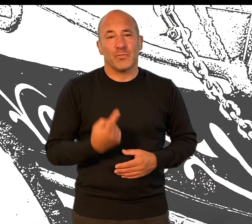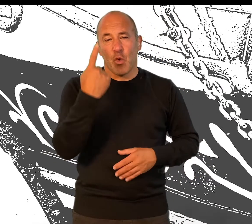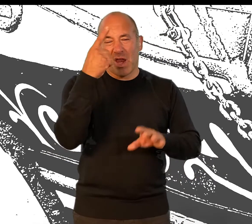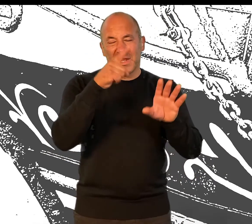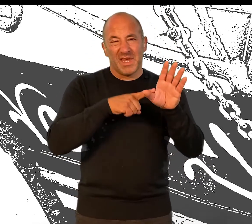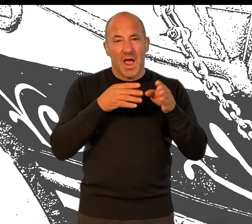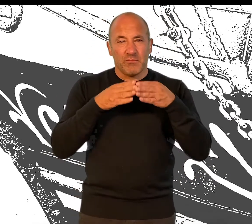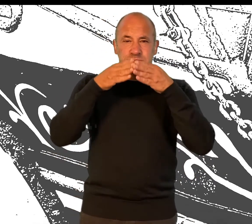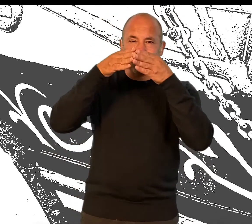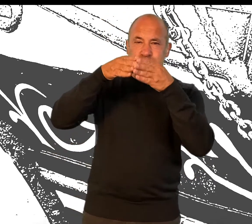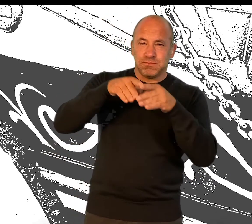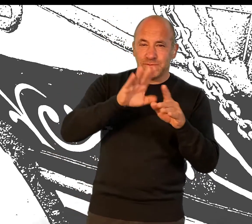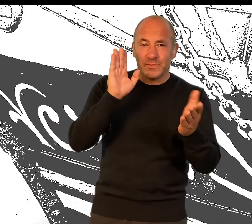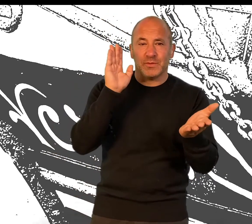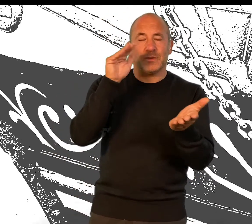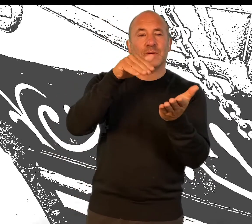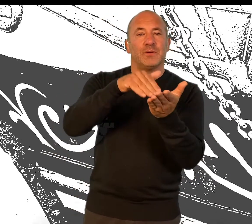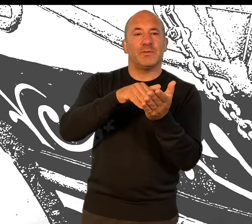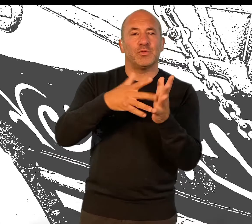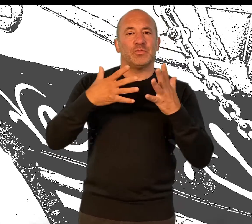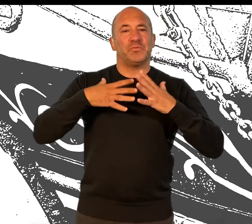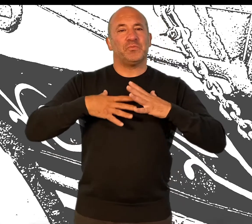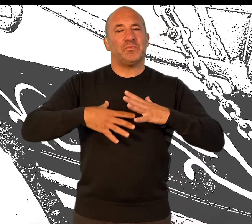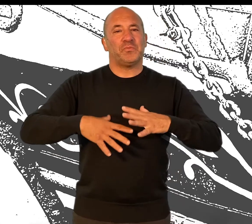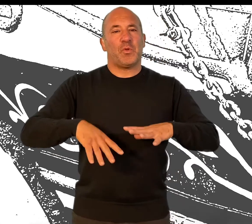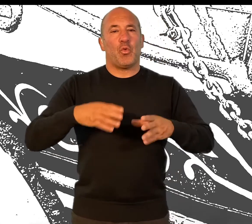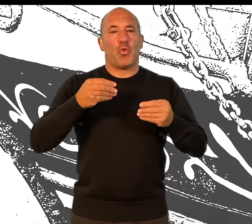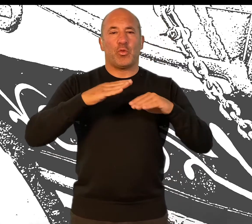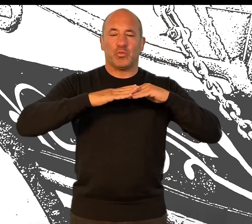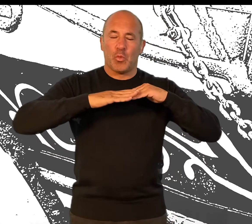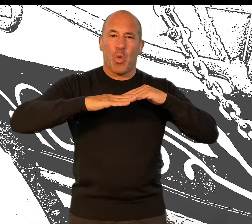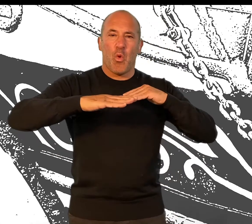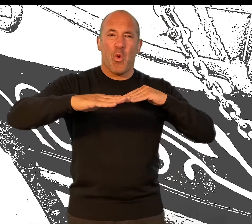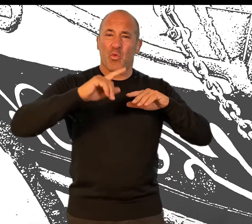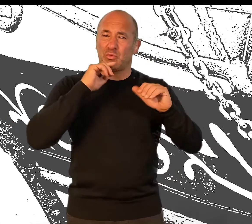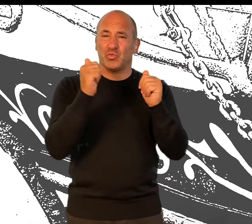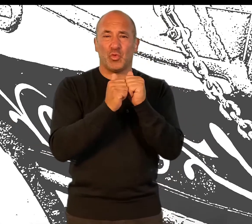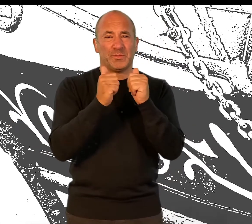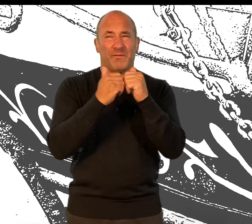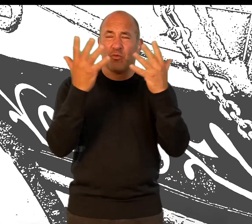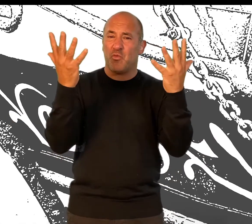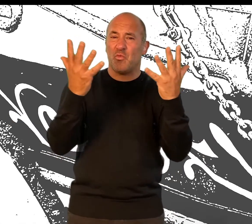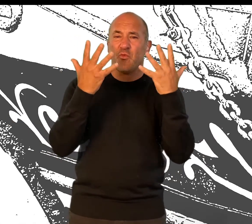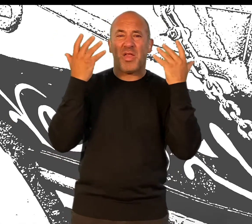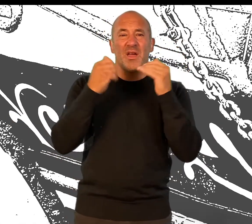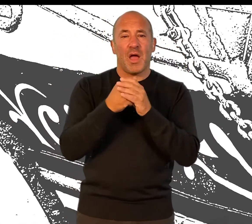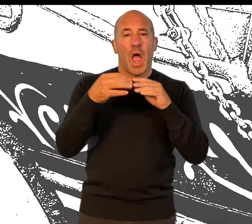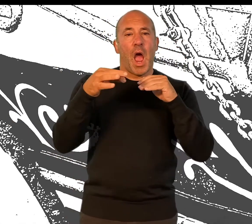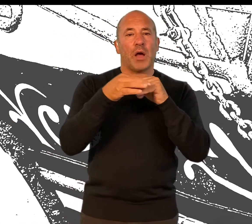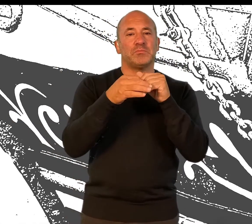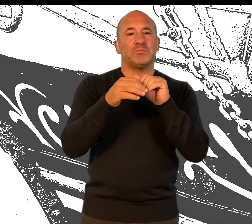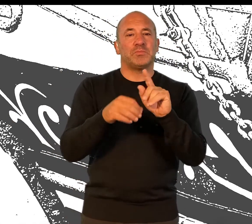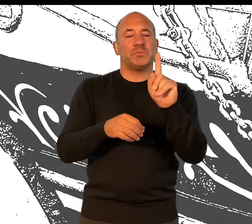A year's journey before she stood in dimity and cotton lawn, quite unfit for climate, a little behind her husband in the small